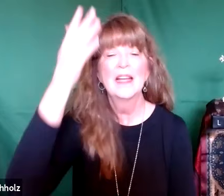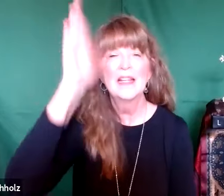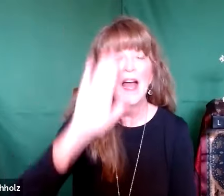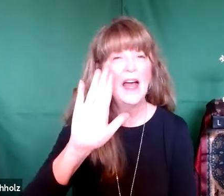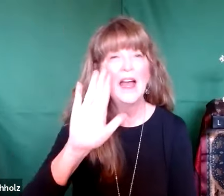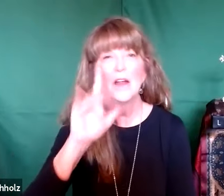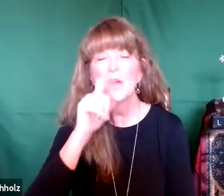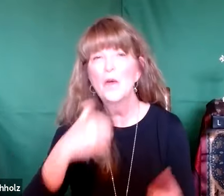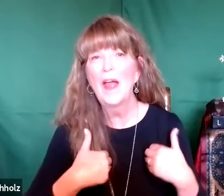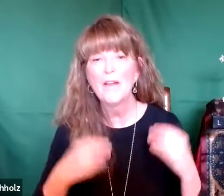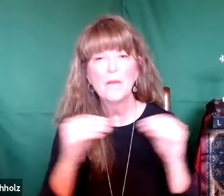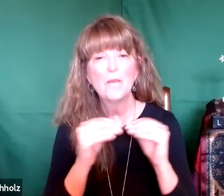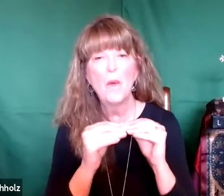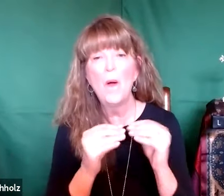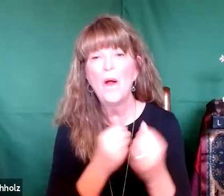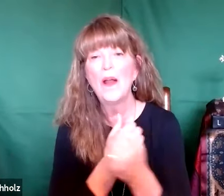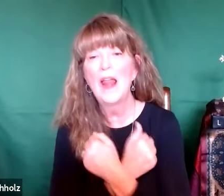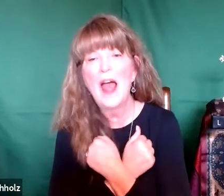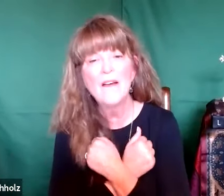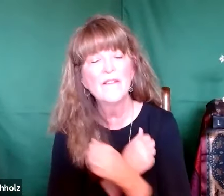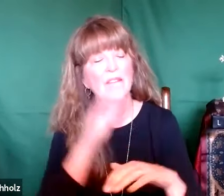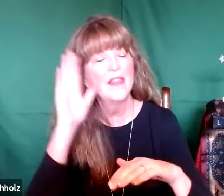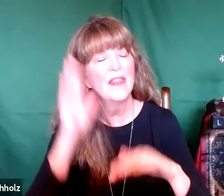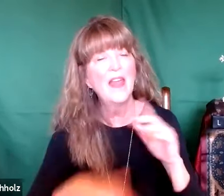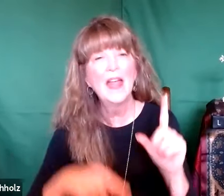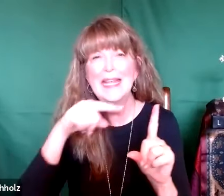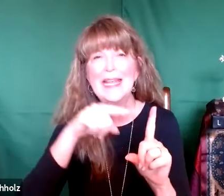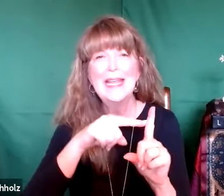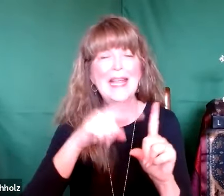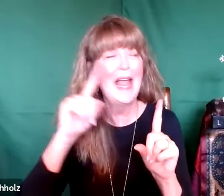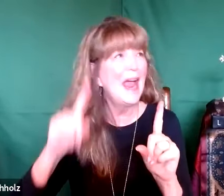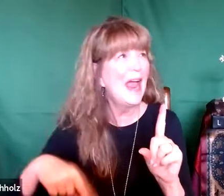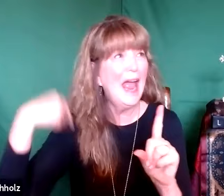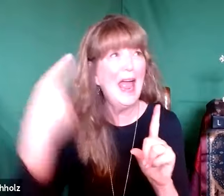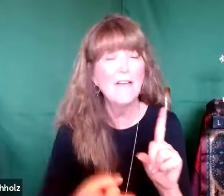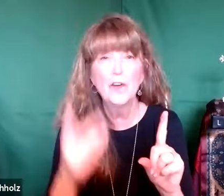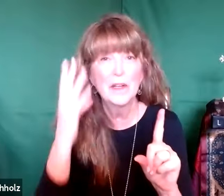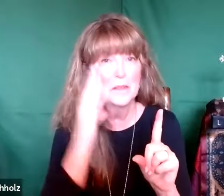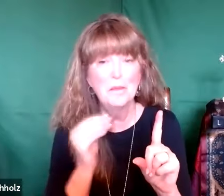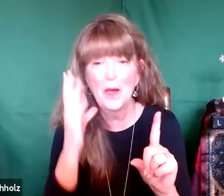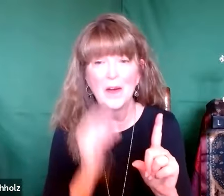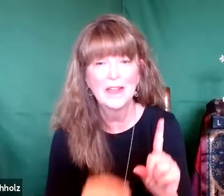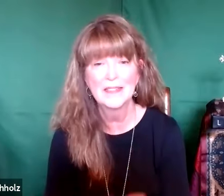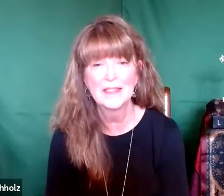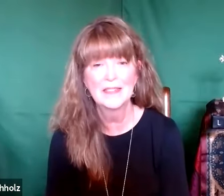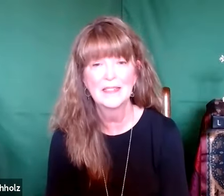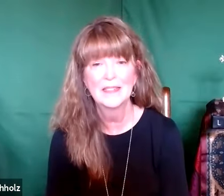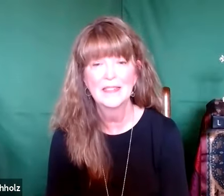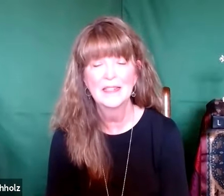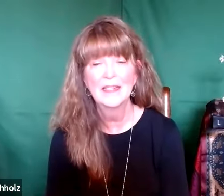take advantage of God's second chance. He was able to experience more love than he